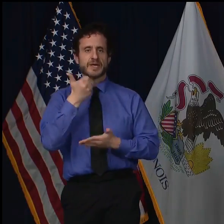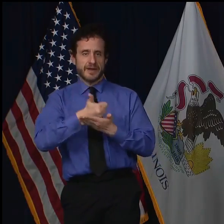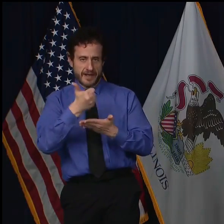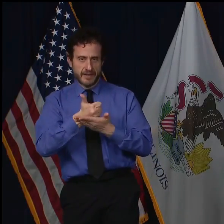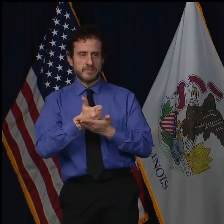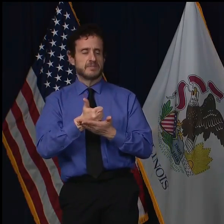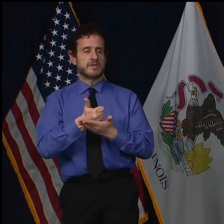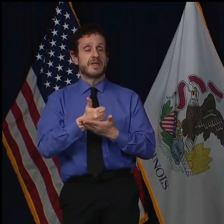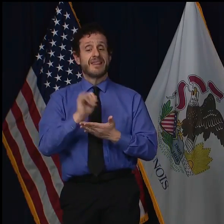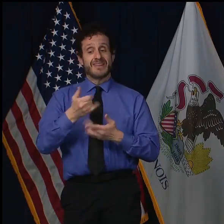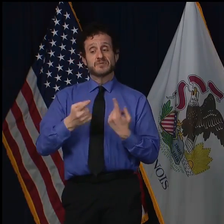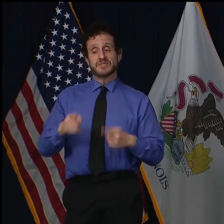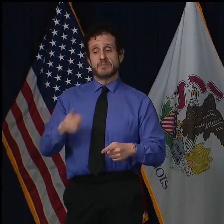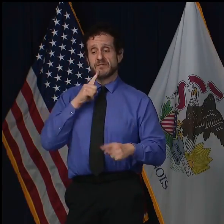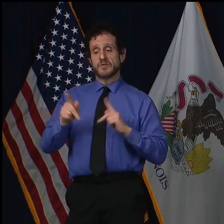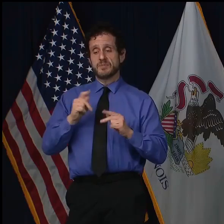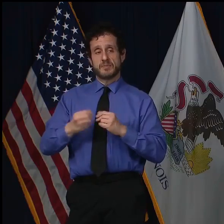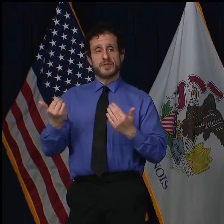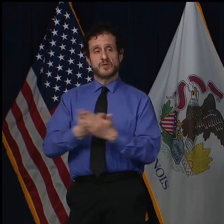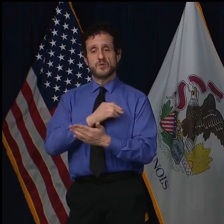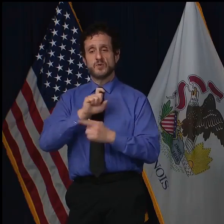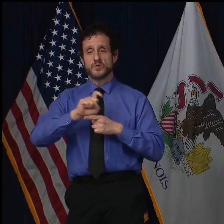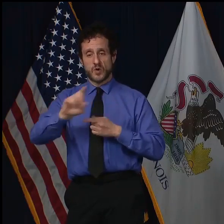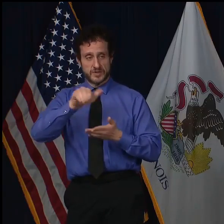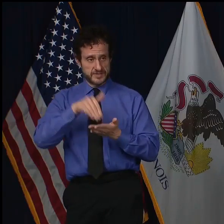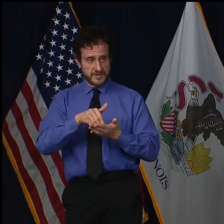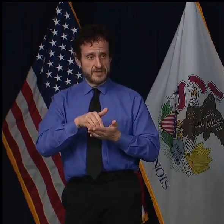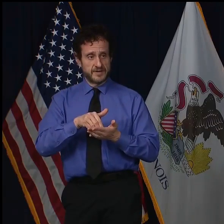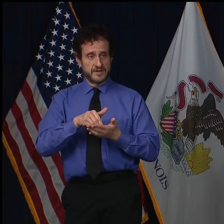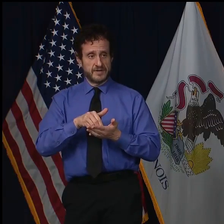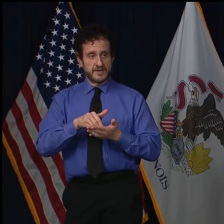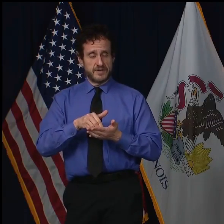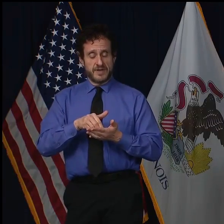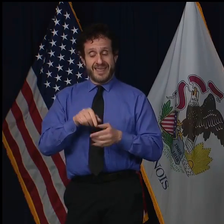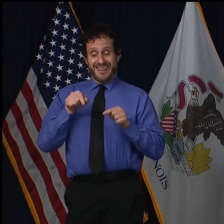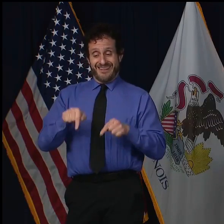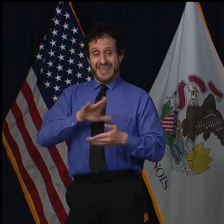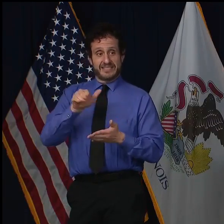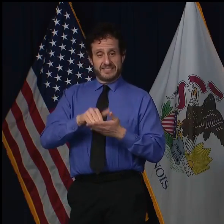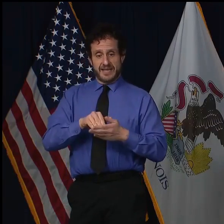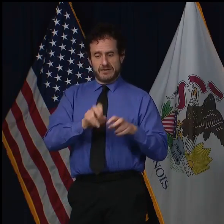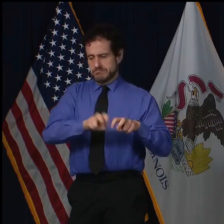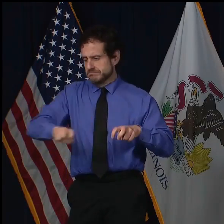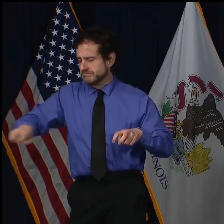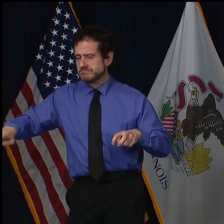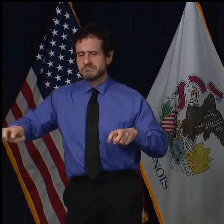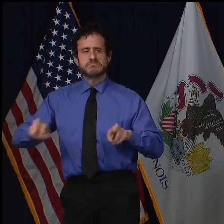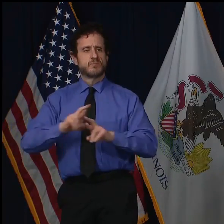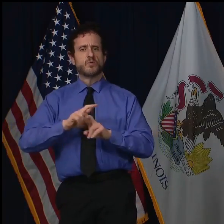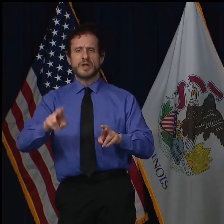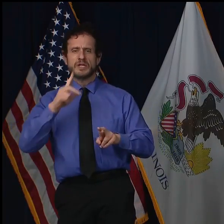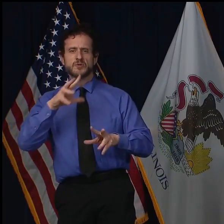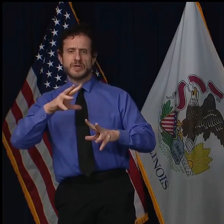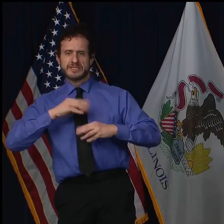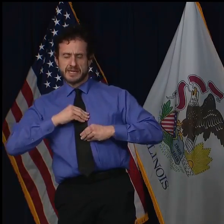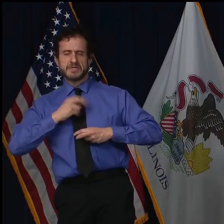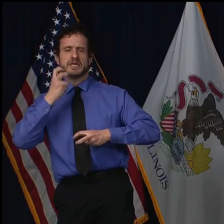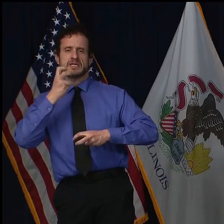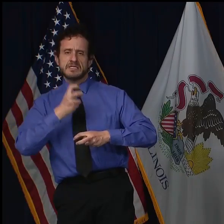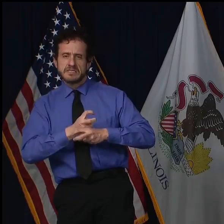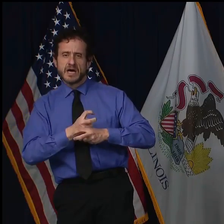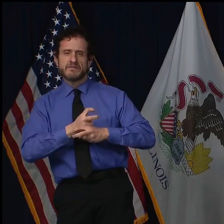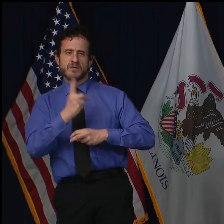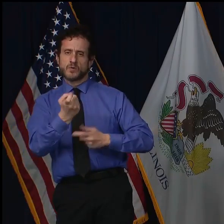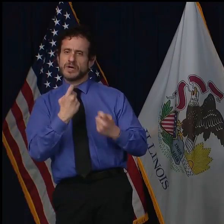those folks in the new call center, which is designed to take, difficult technical questions, but